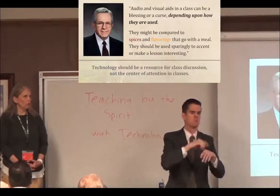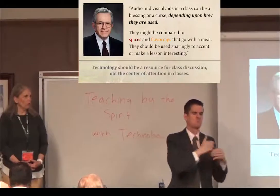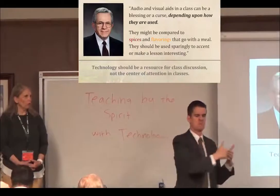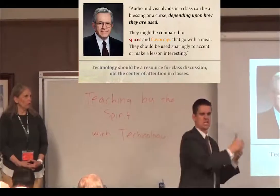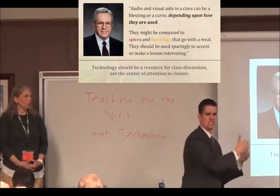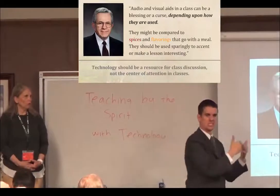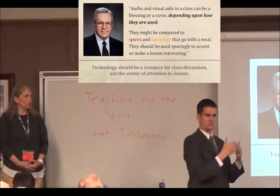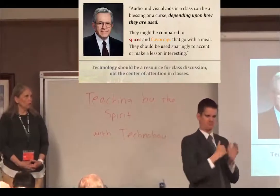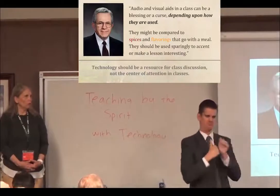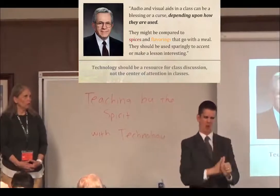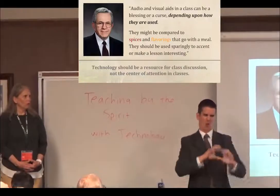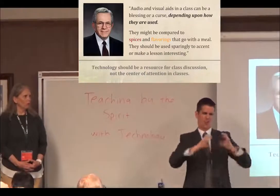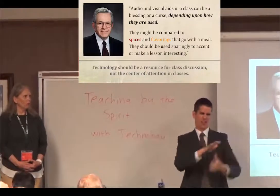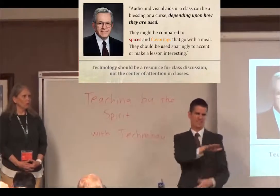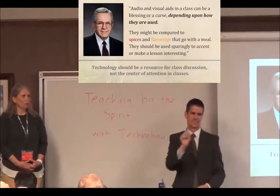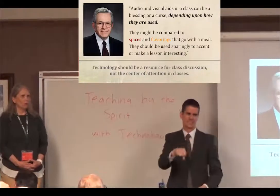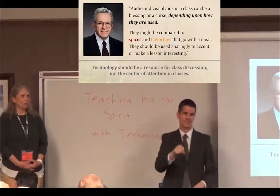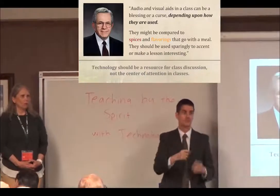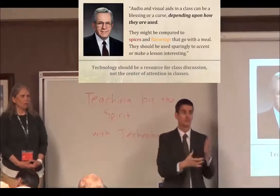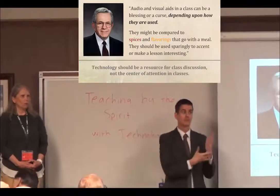to stop it so that you can utilize that teaching moment.